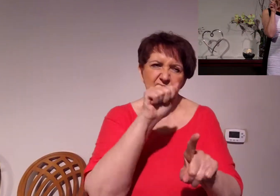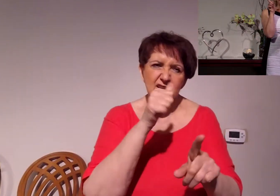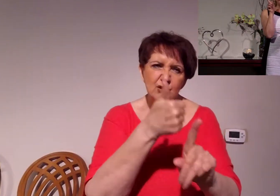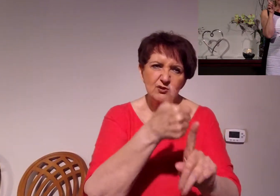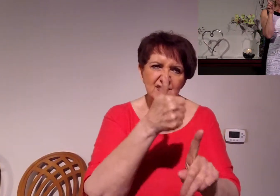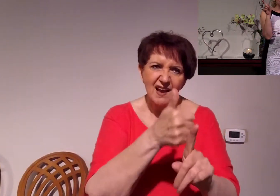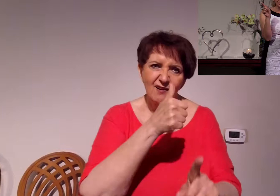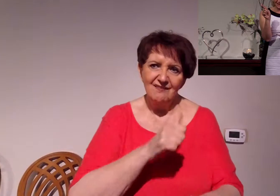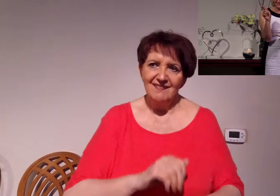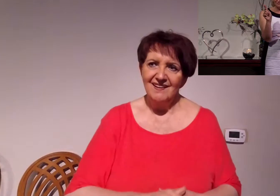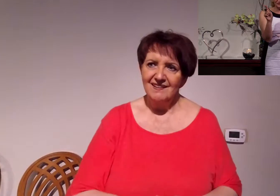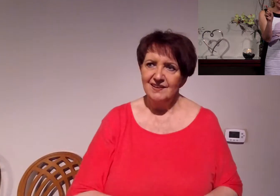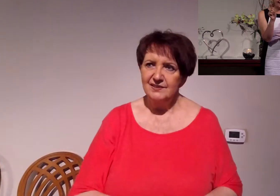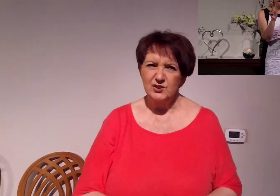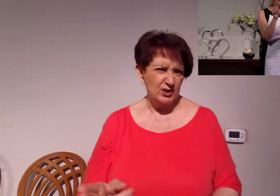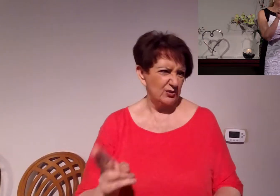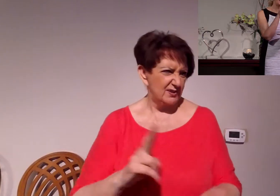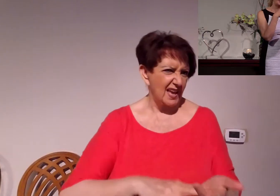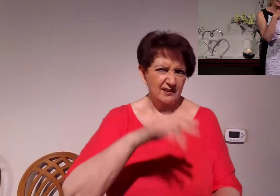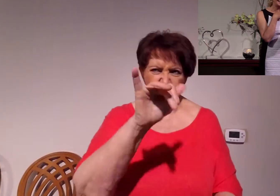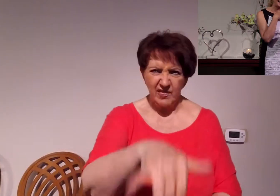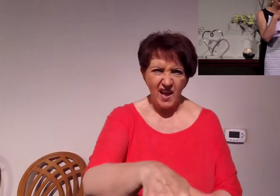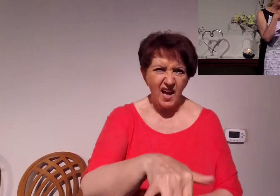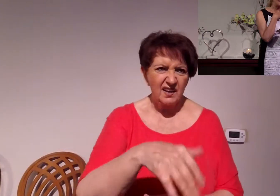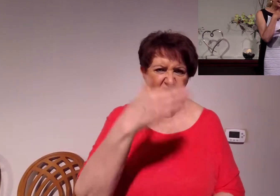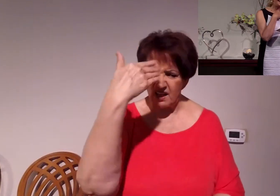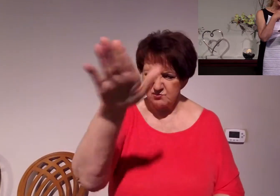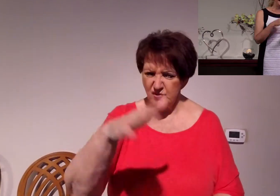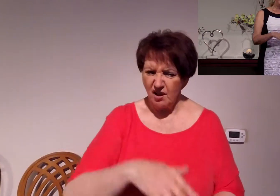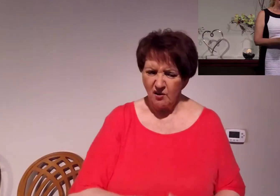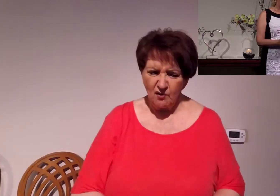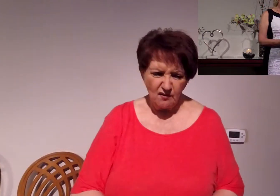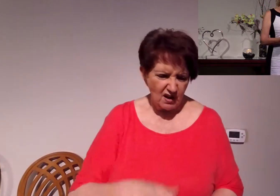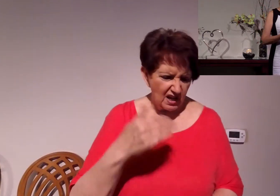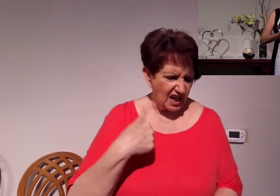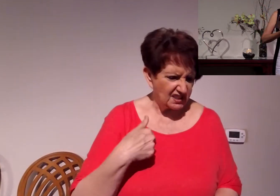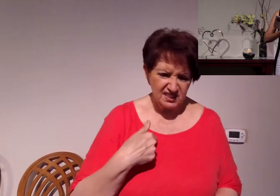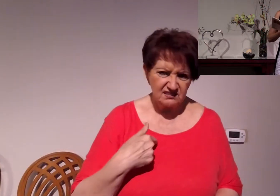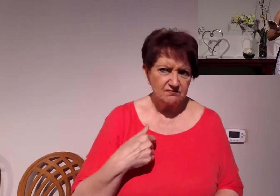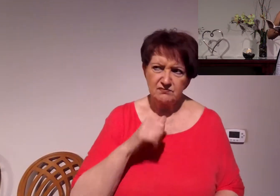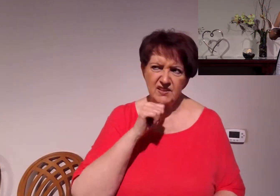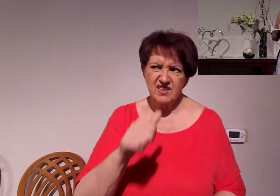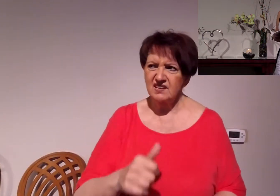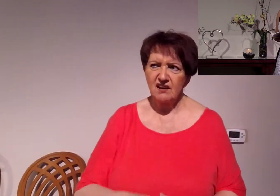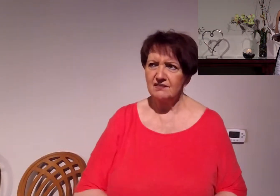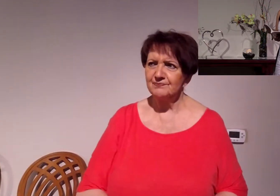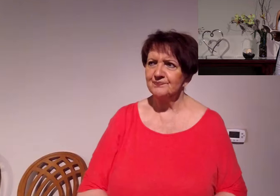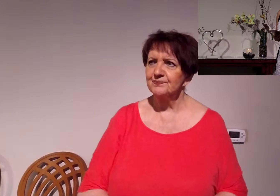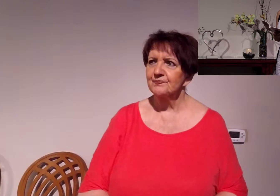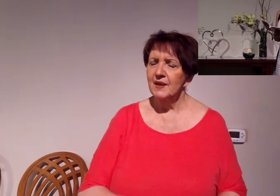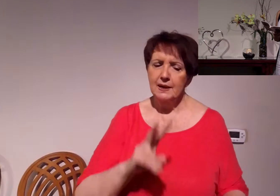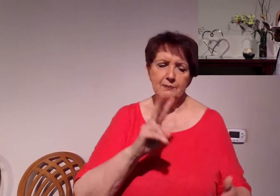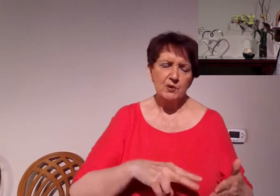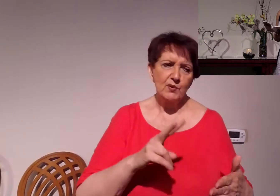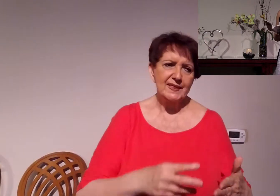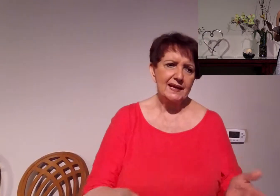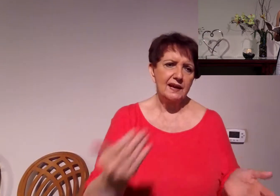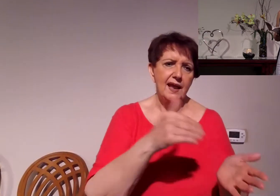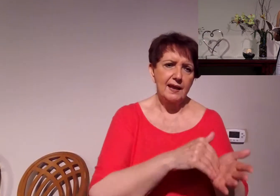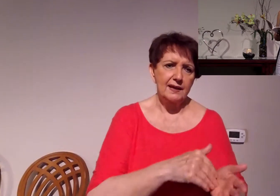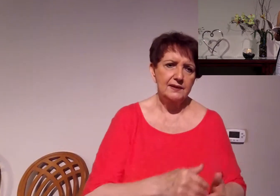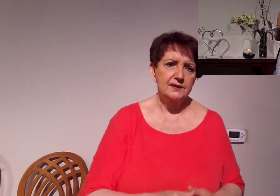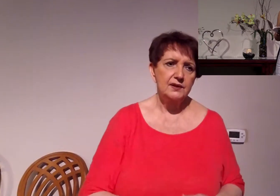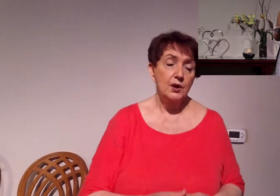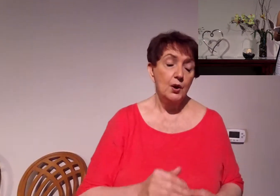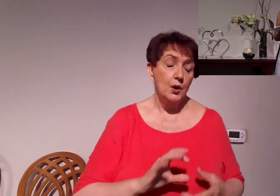Wait a minute, did you sign up for that? I don't know that I signed up for that. Let me read that again.